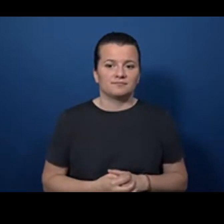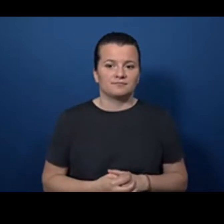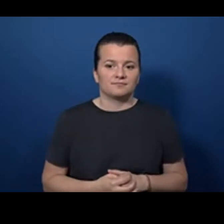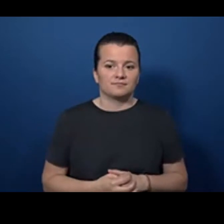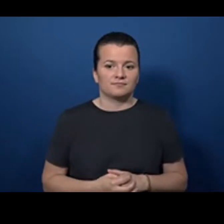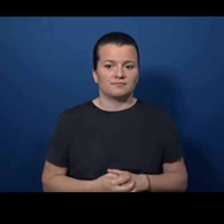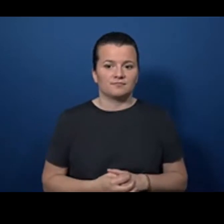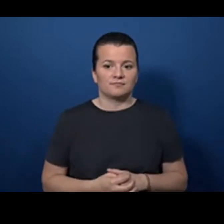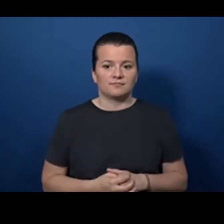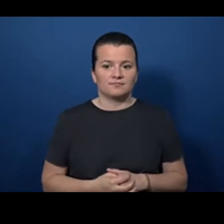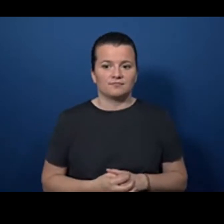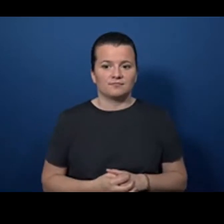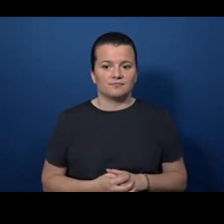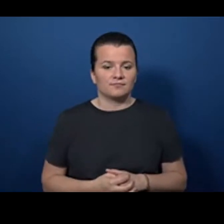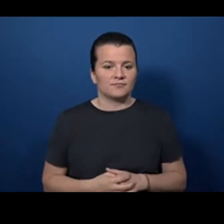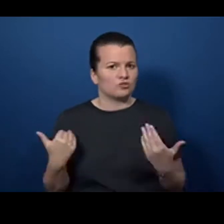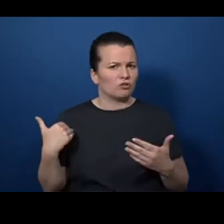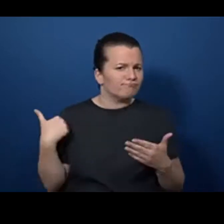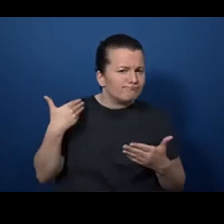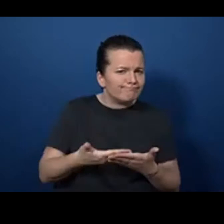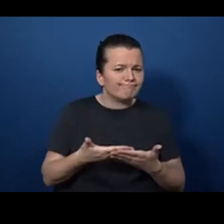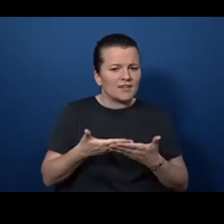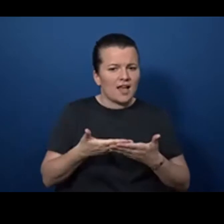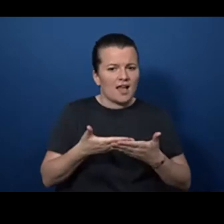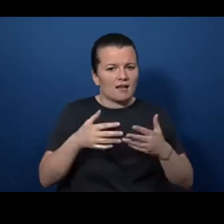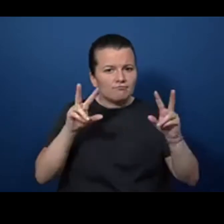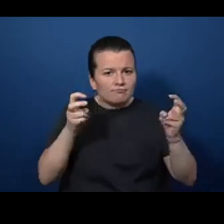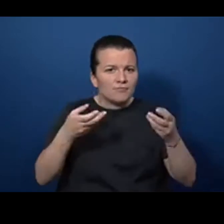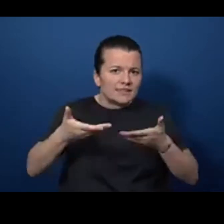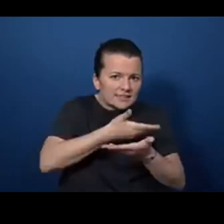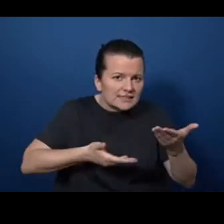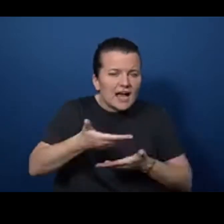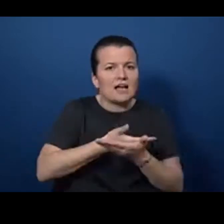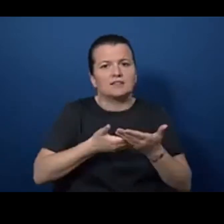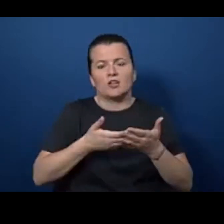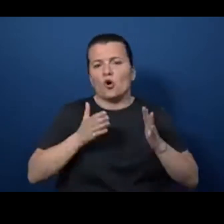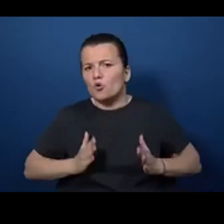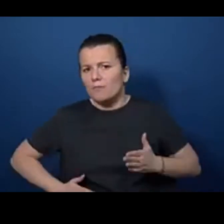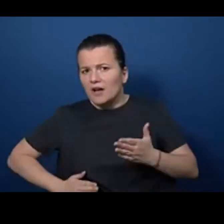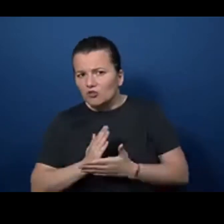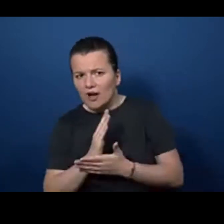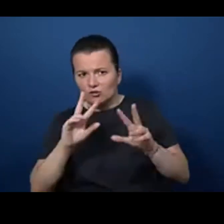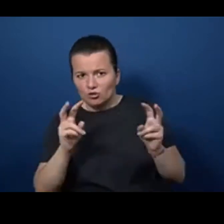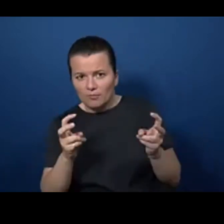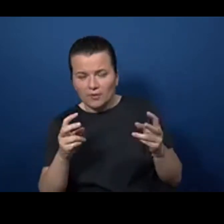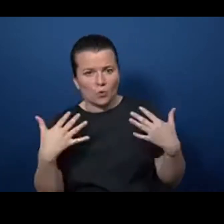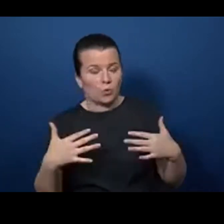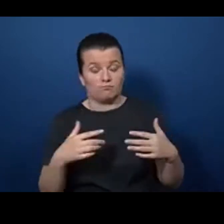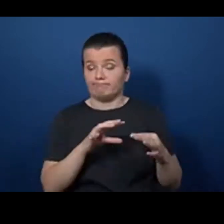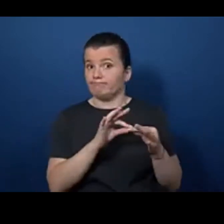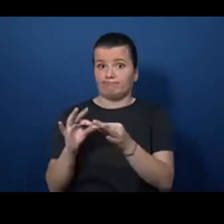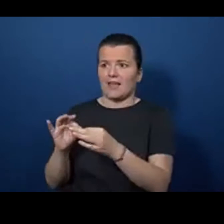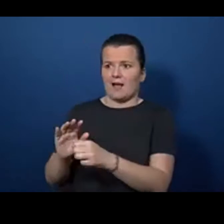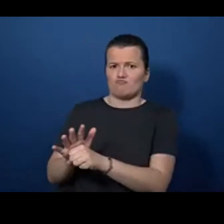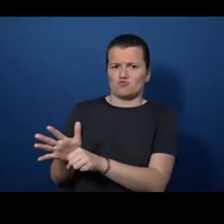framework of all the things we've been talking about in terms of human rights. When we talk about bullying, we're talking